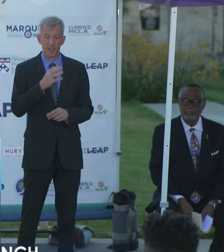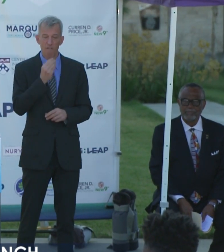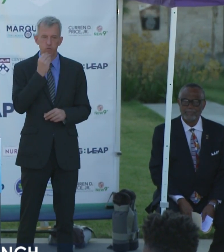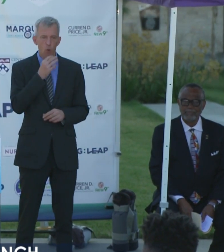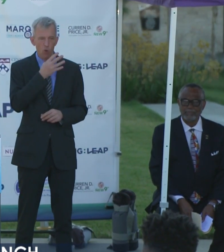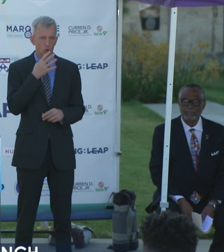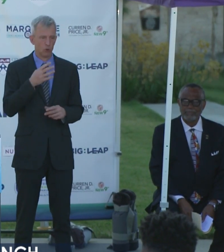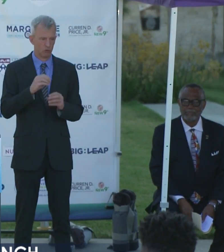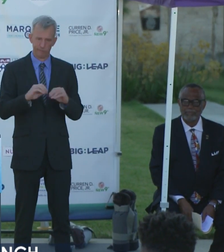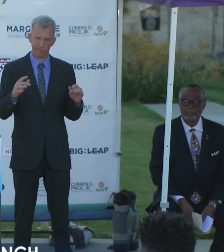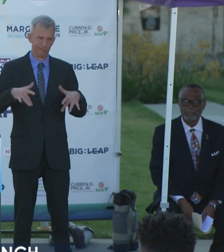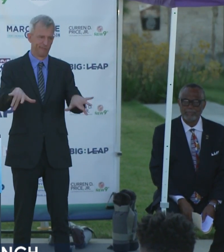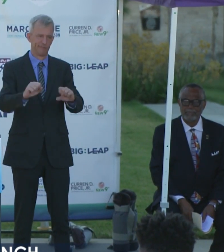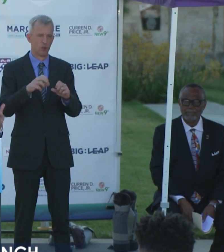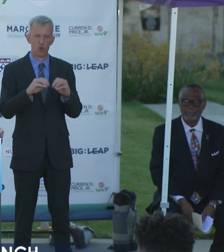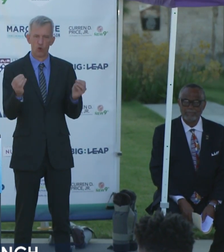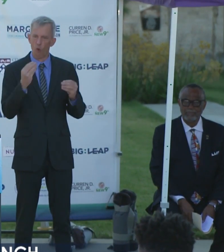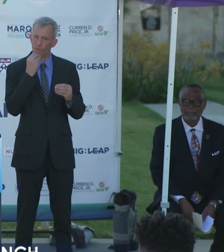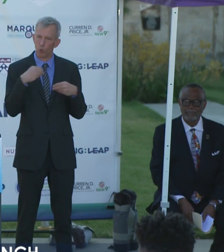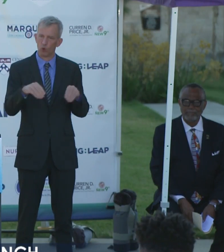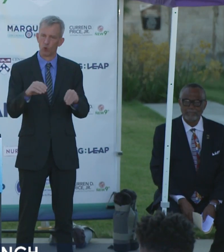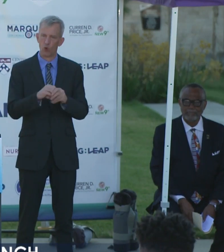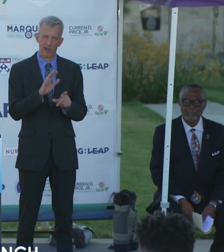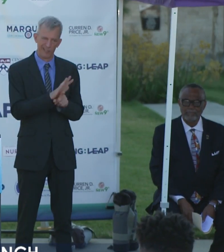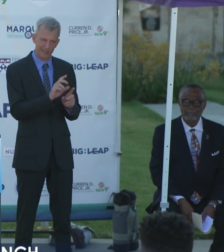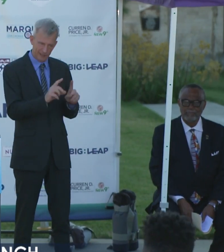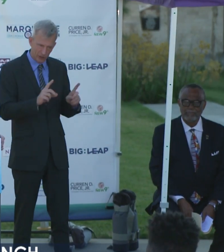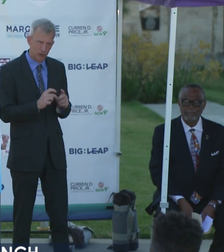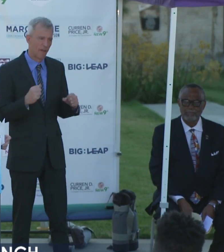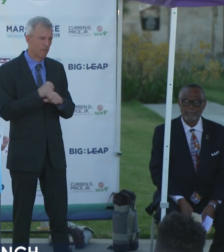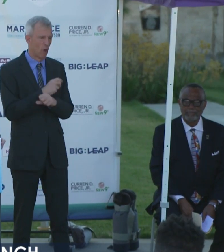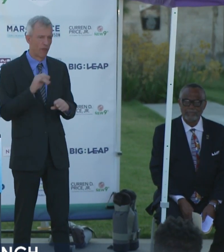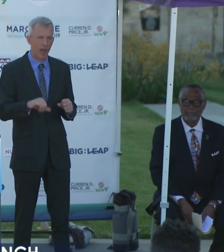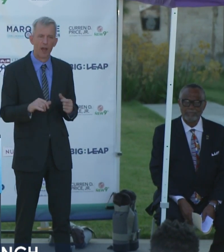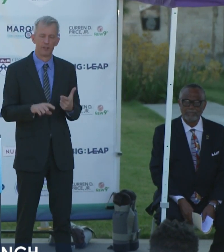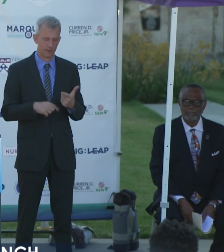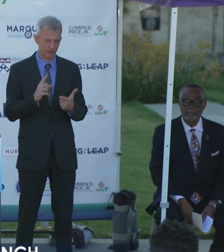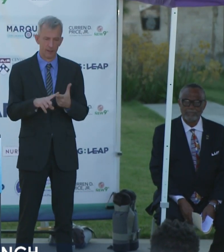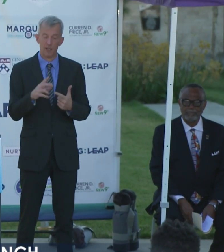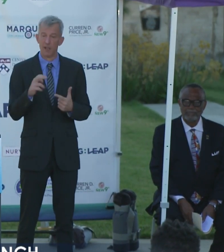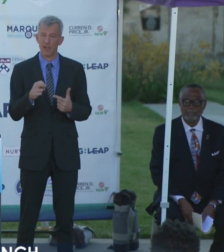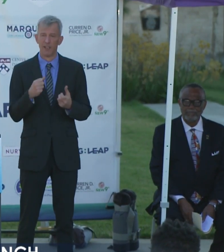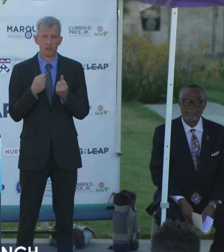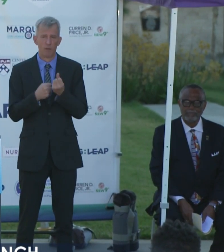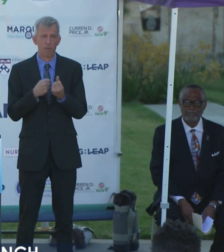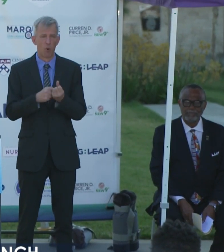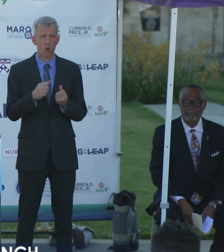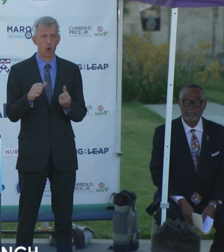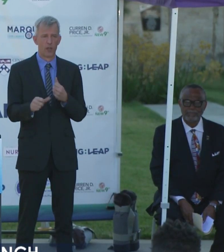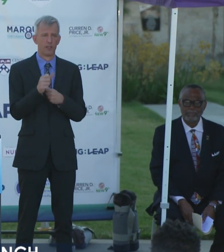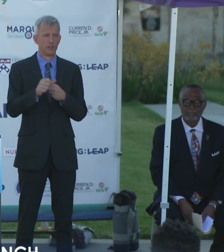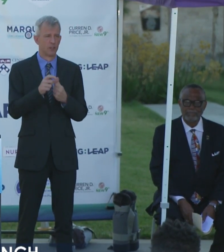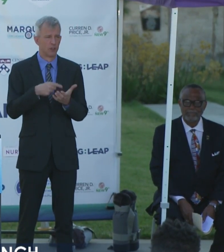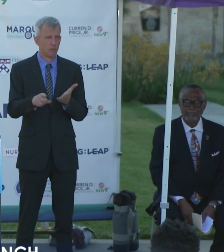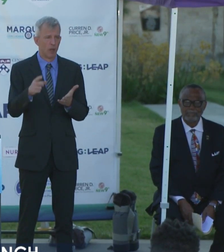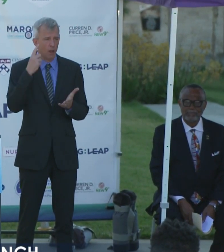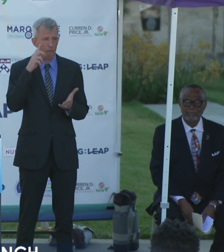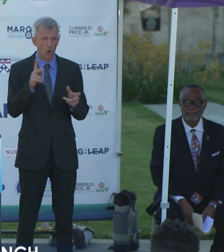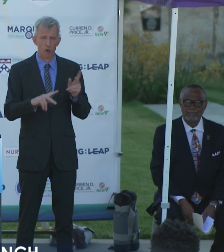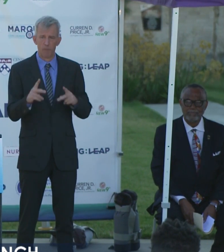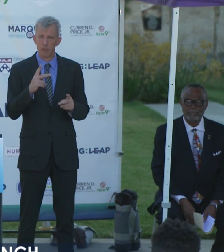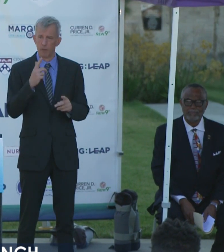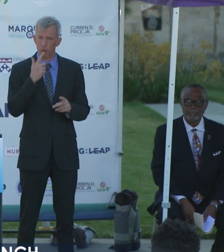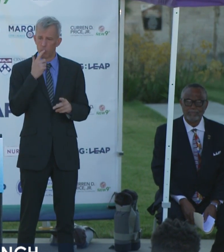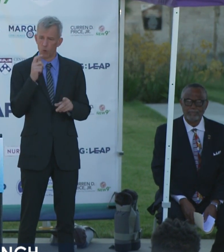grocery workers during the pandemic who are putting their lives on the line. And he has done an extraordinary job pushing forward this fight to